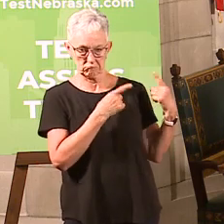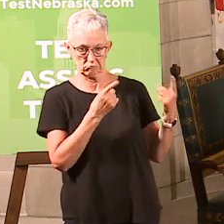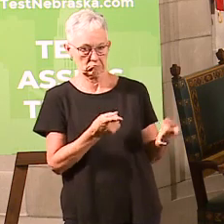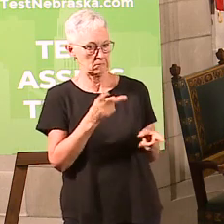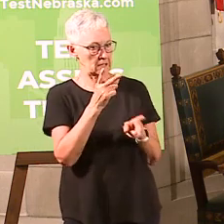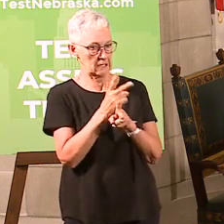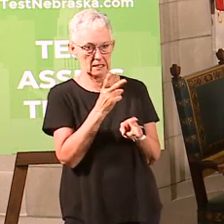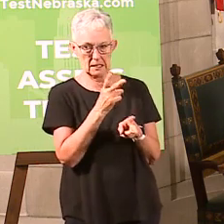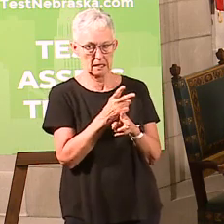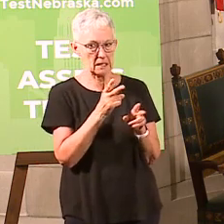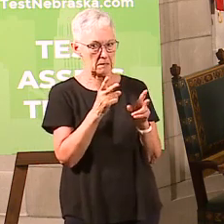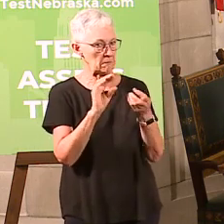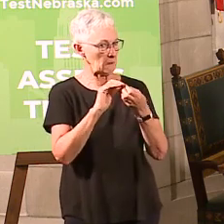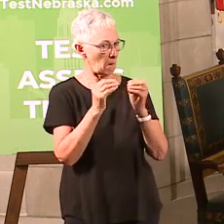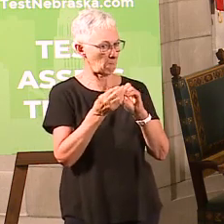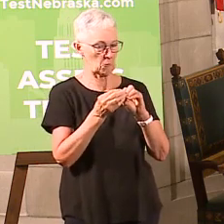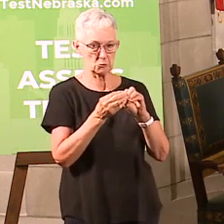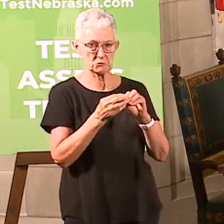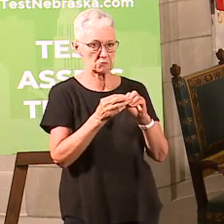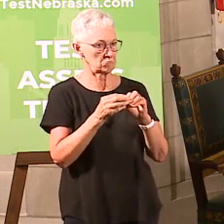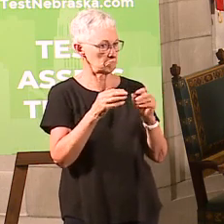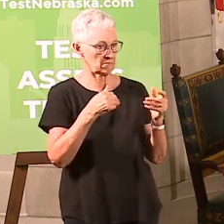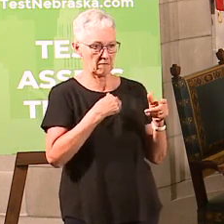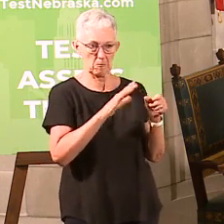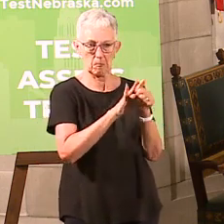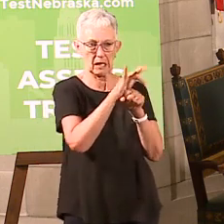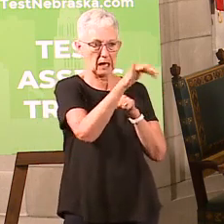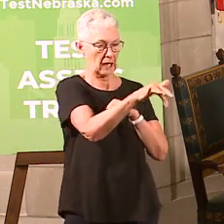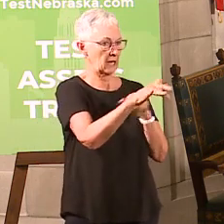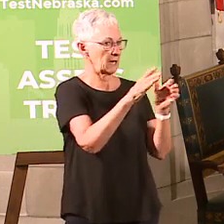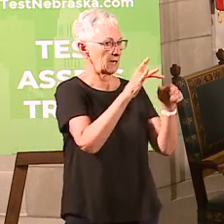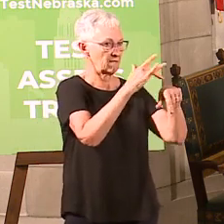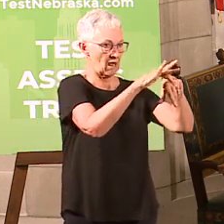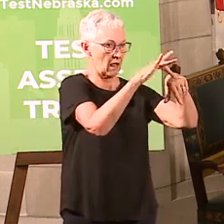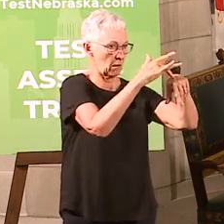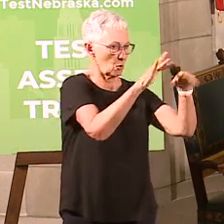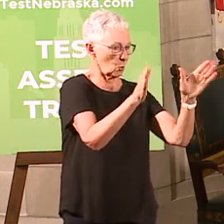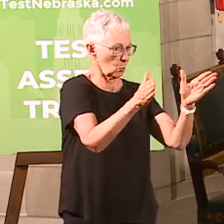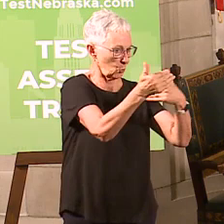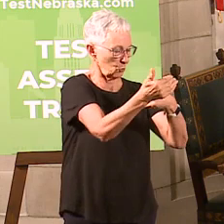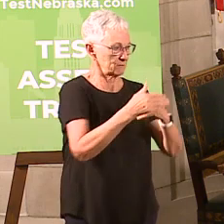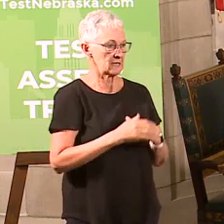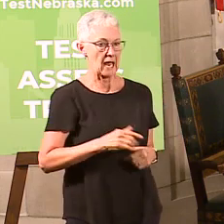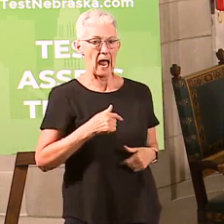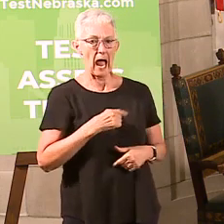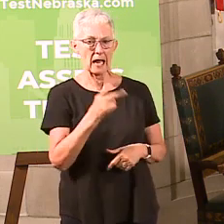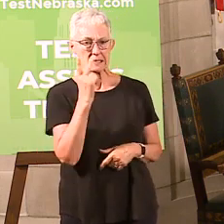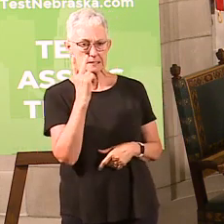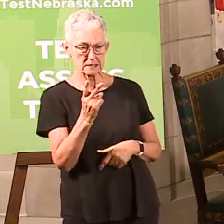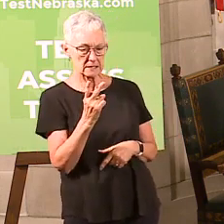since day one, really, up to today. I see the trends now